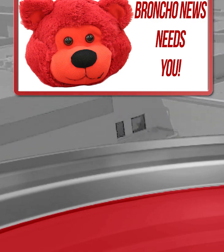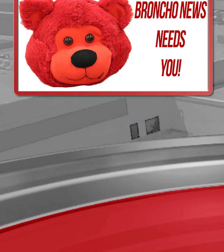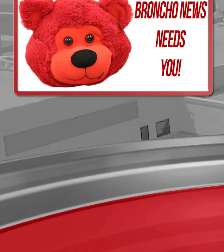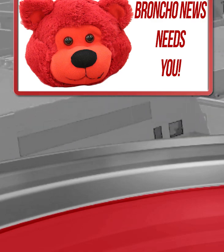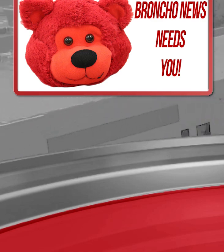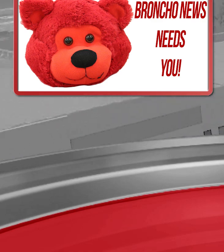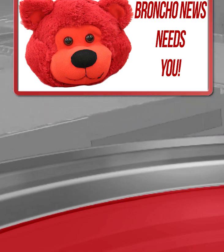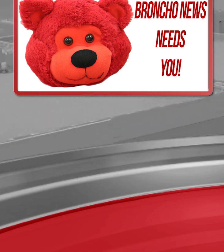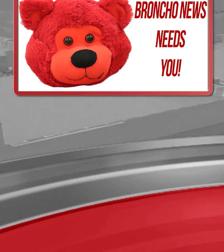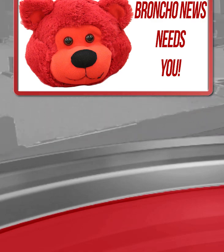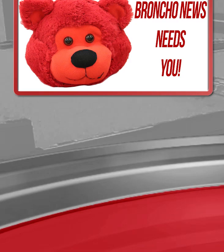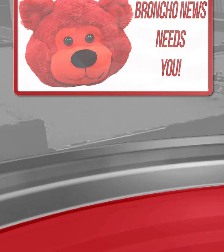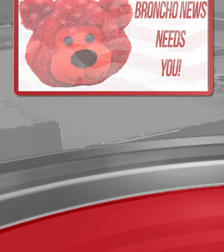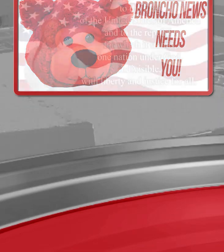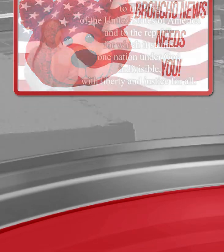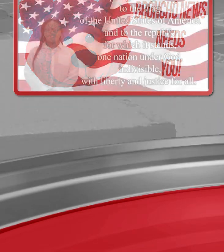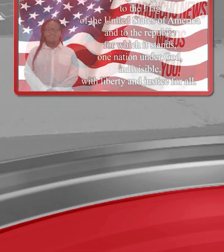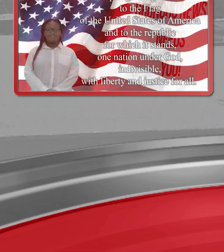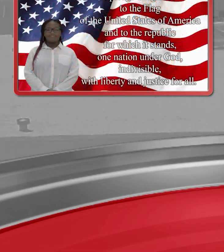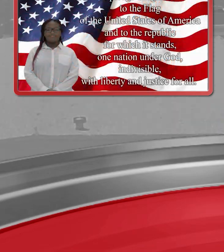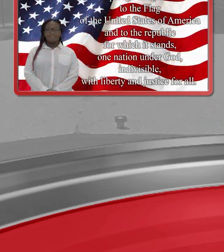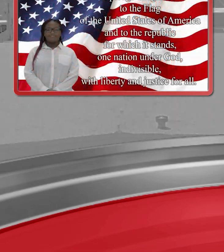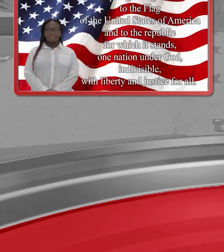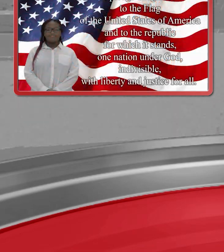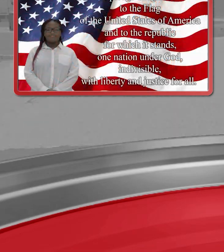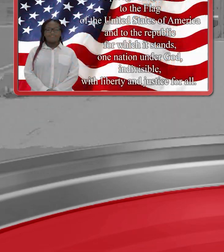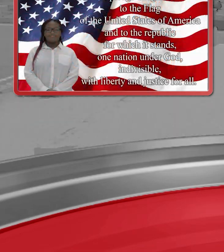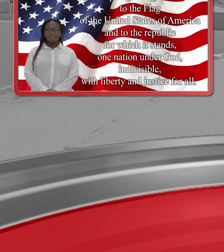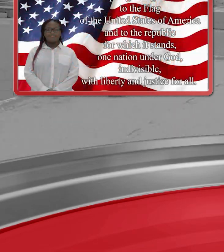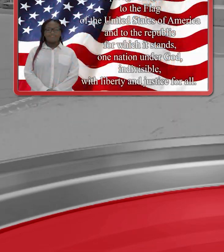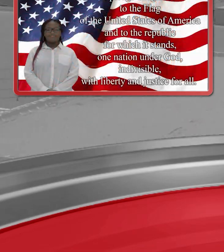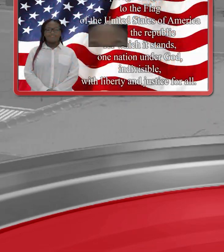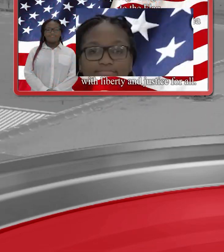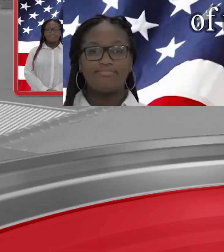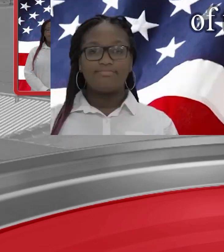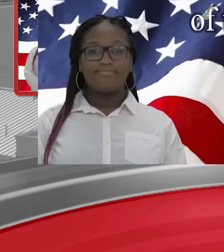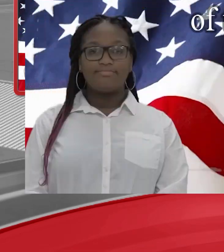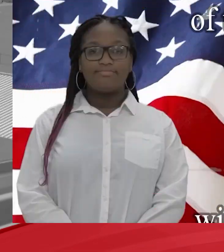Mr. Hansen. And that's all we have for today. We'll see you tomorrow. Stand for the pledges.